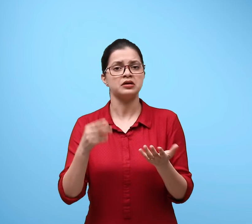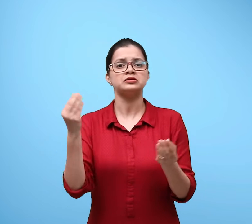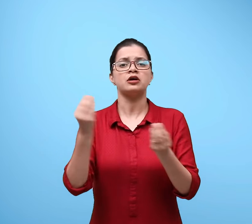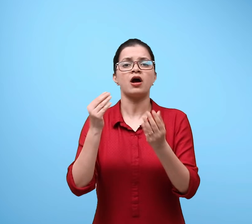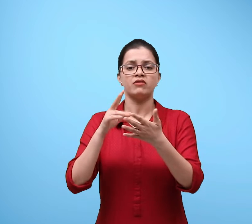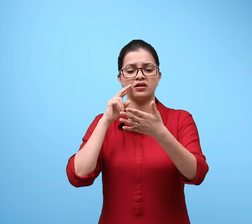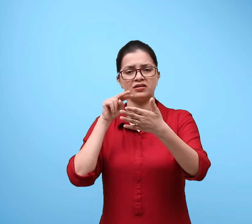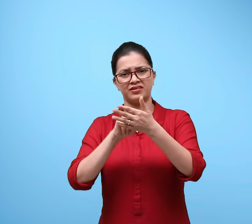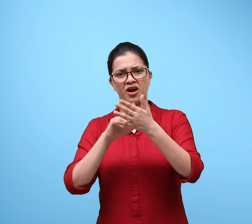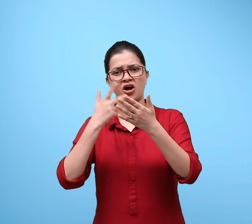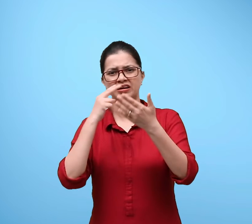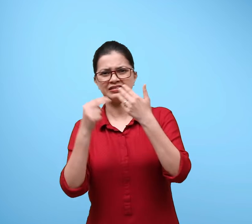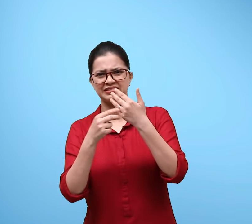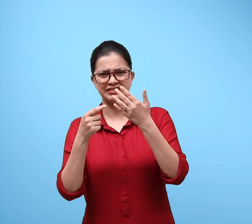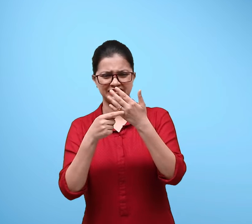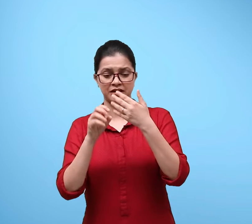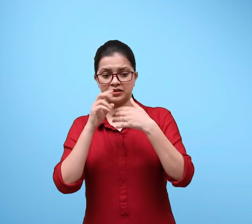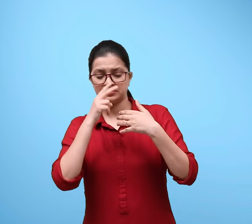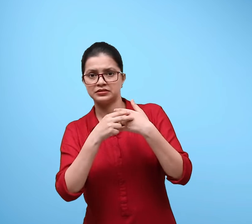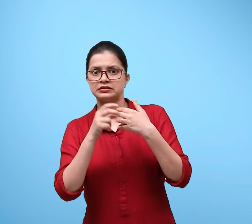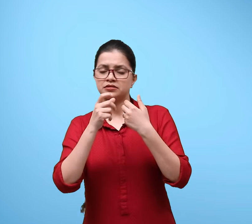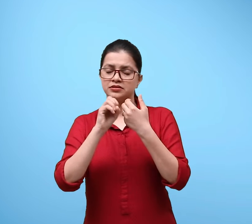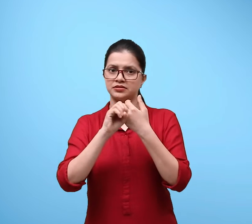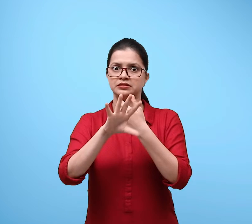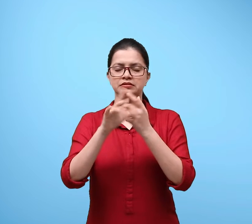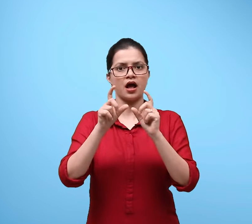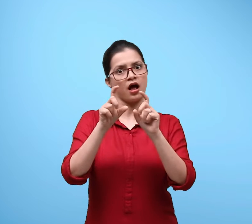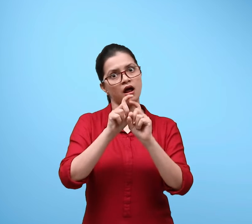Is everything on the other side of it visible?